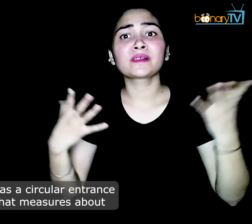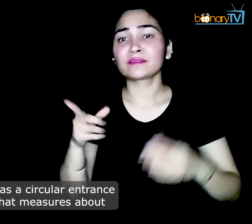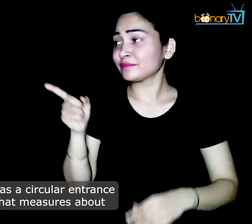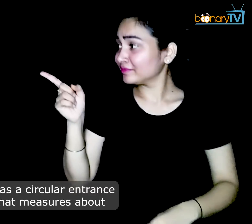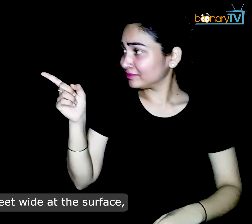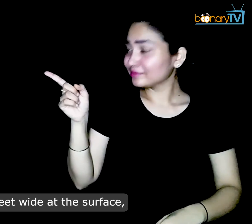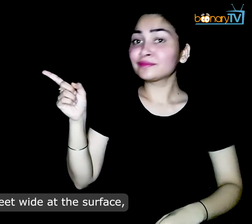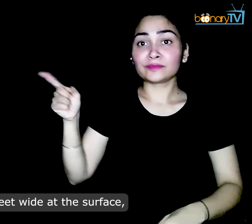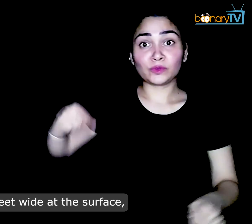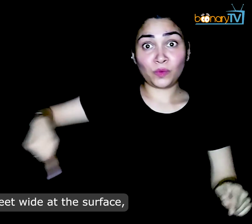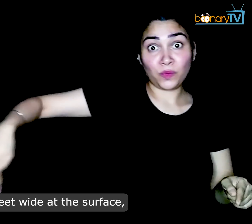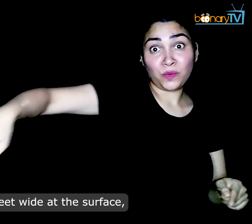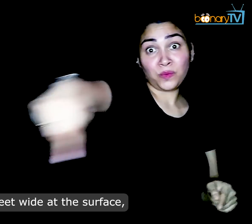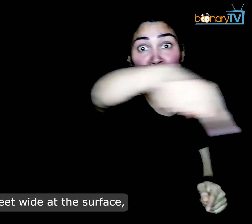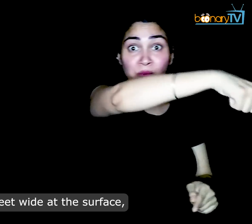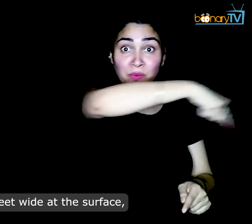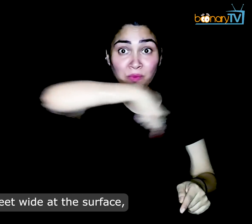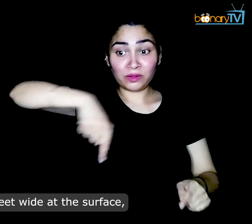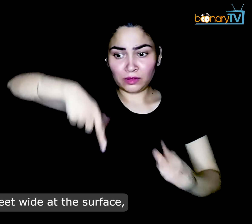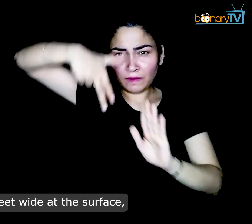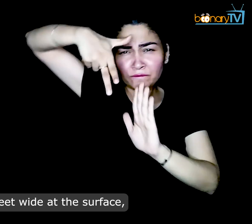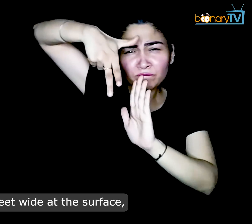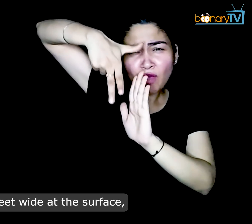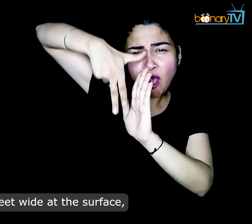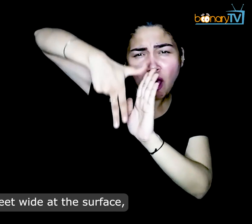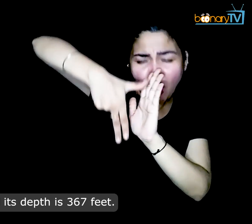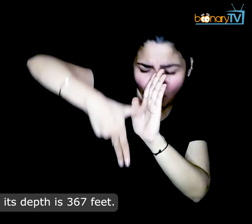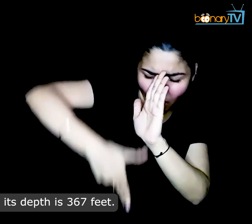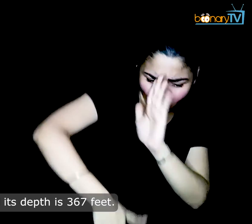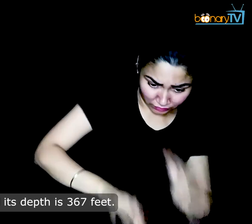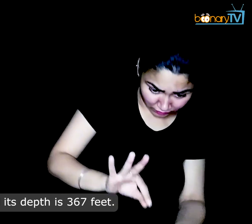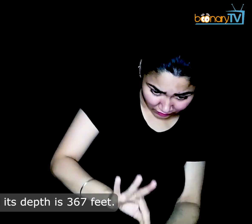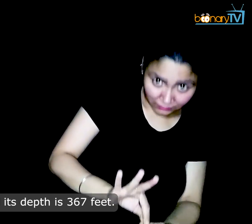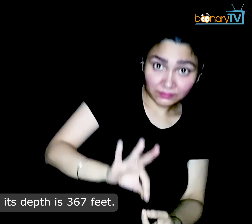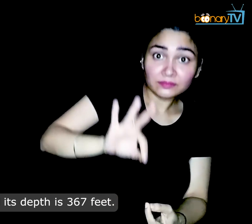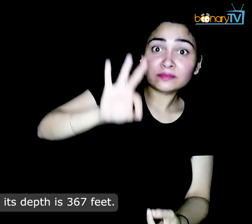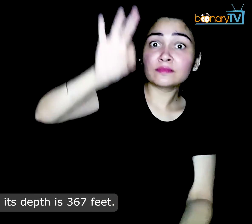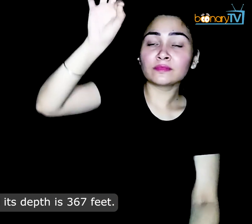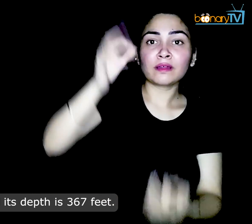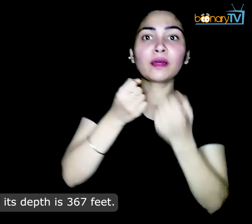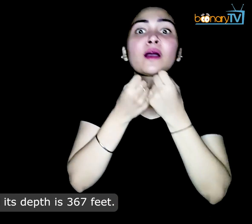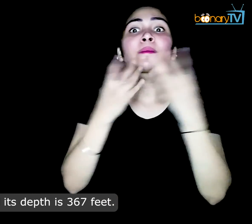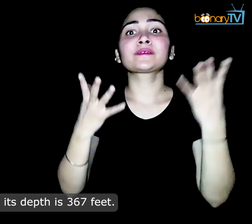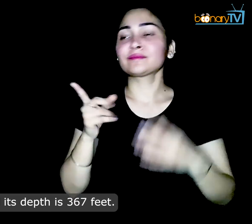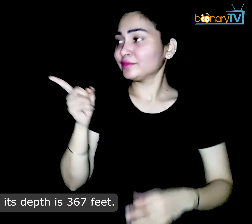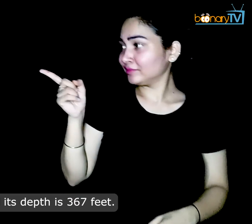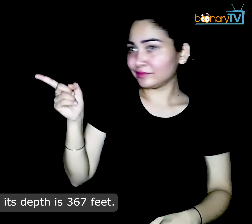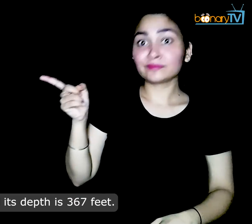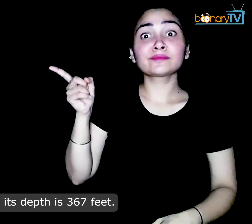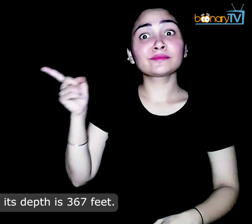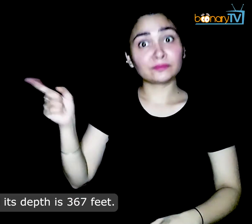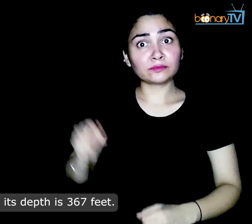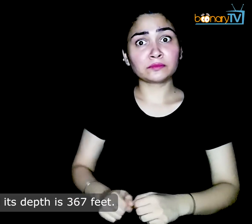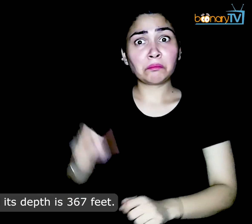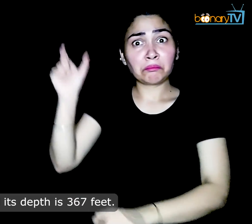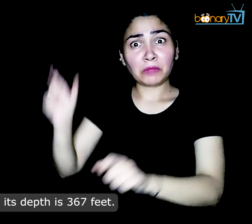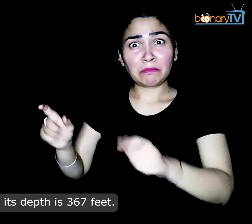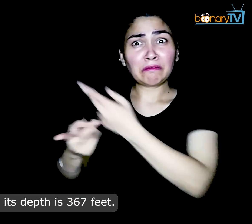about 100 feet wide at the surface and its depth is 367 feet.